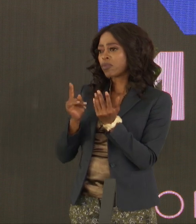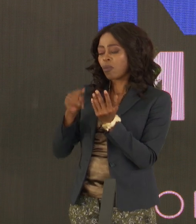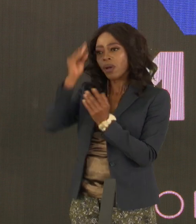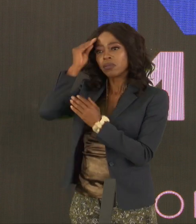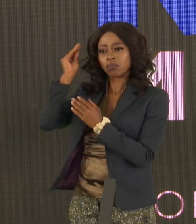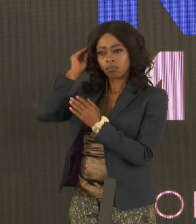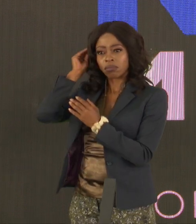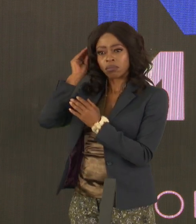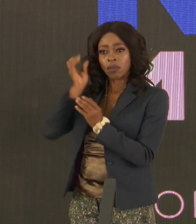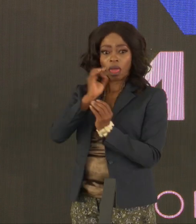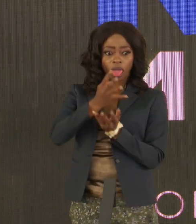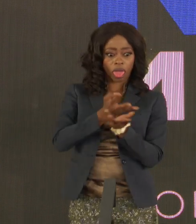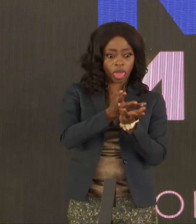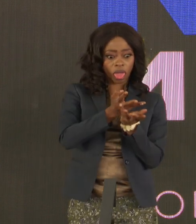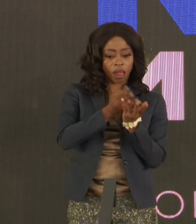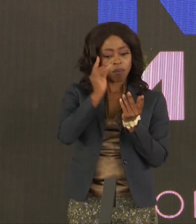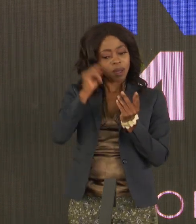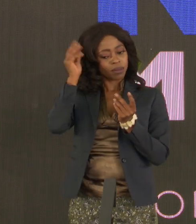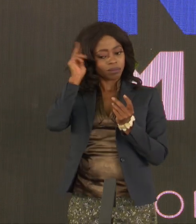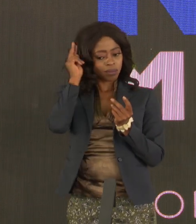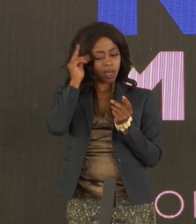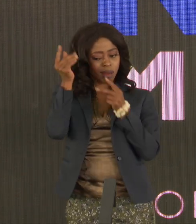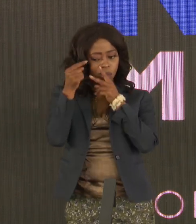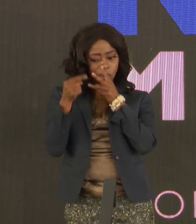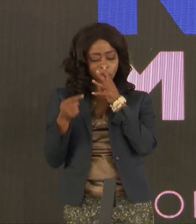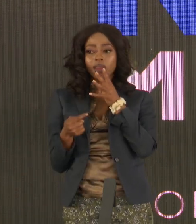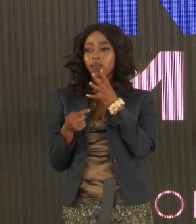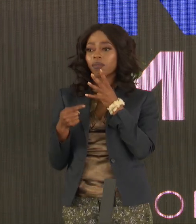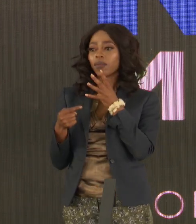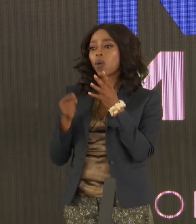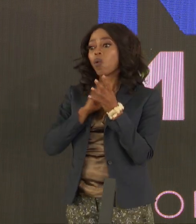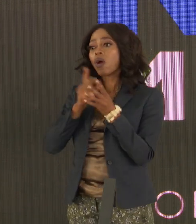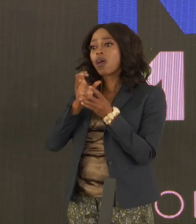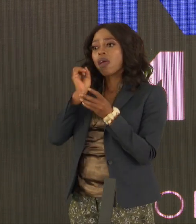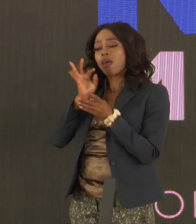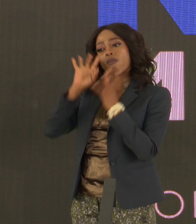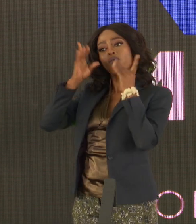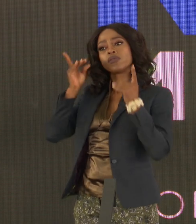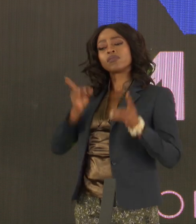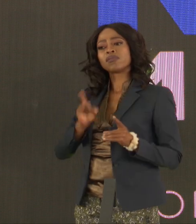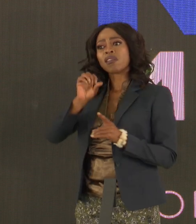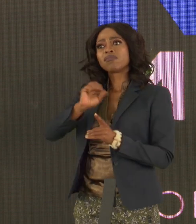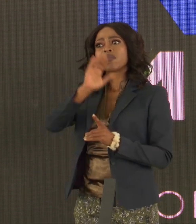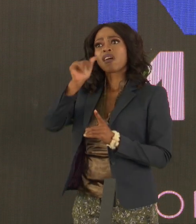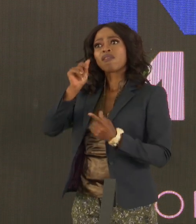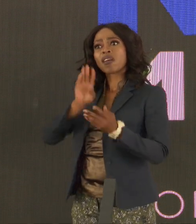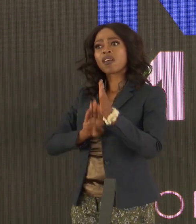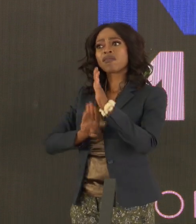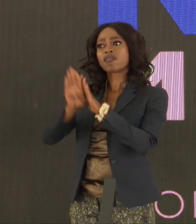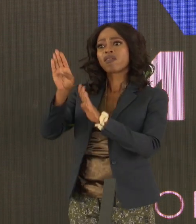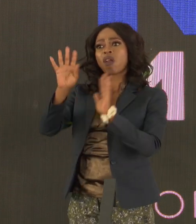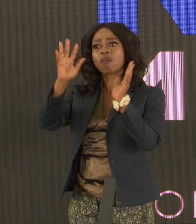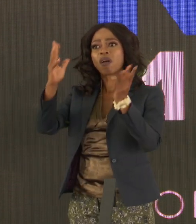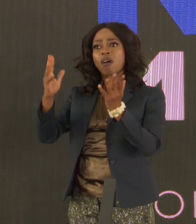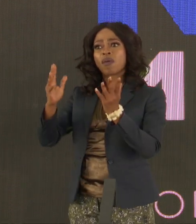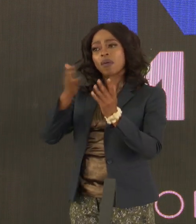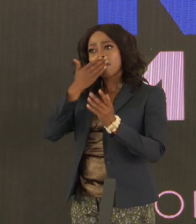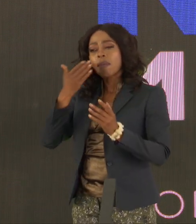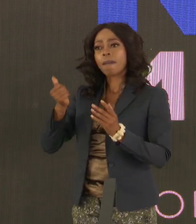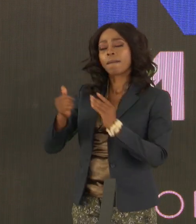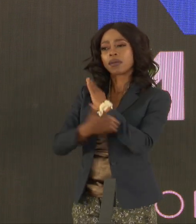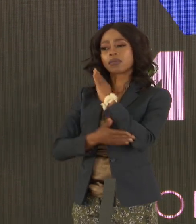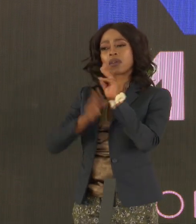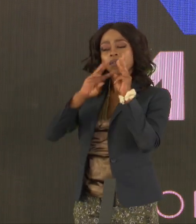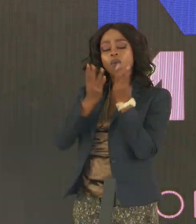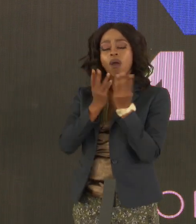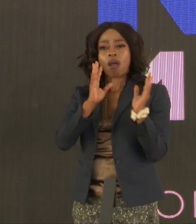into account when we decide how we're going to make South Africa the best country in the world. Thank